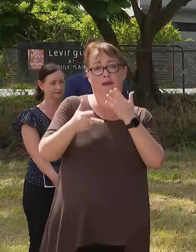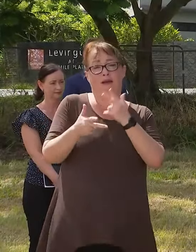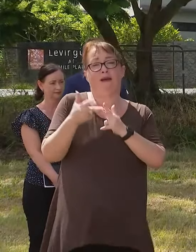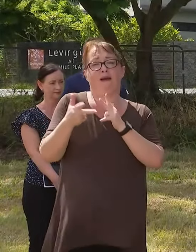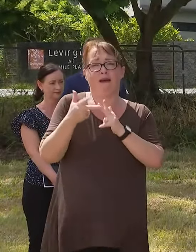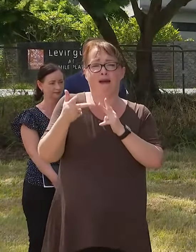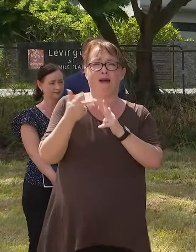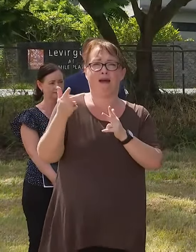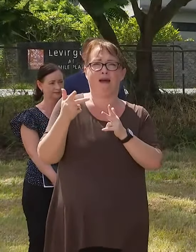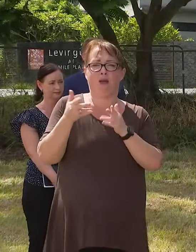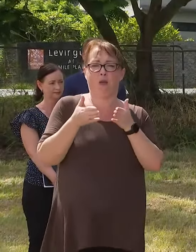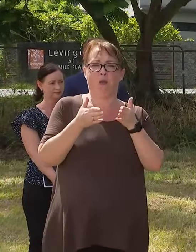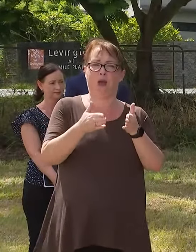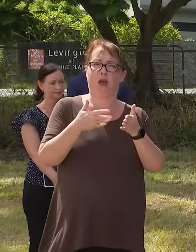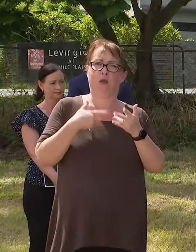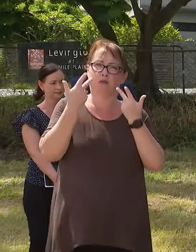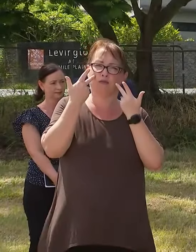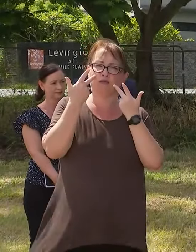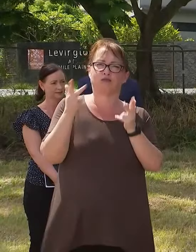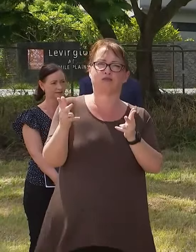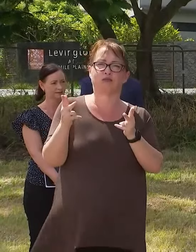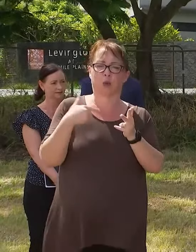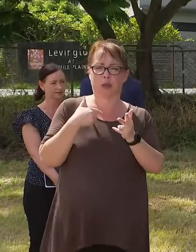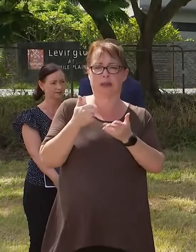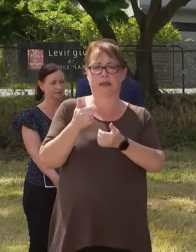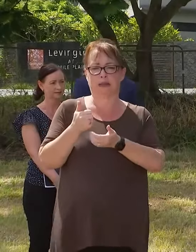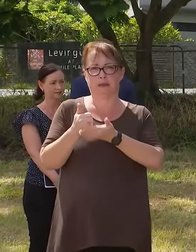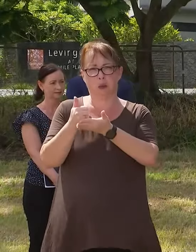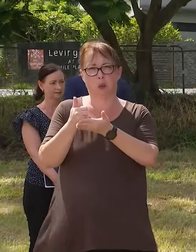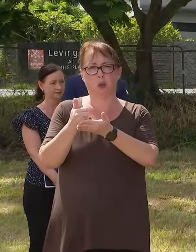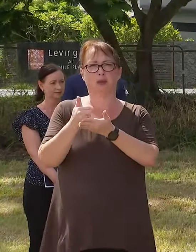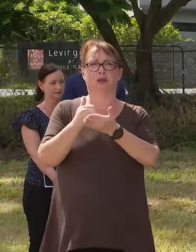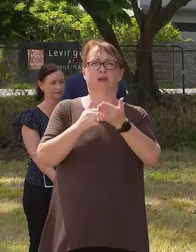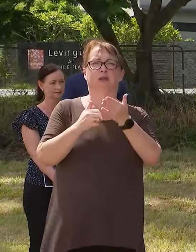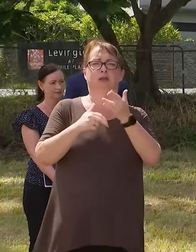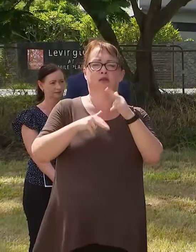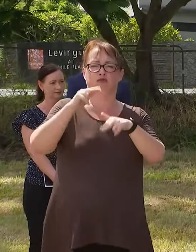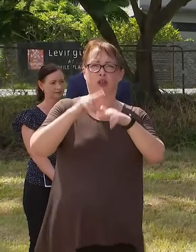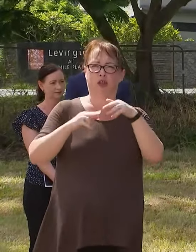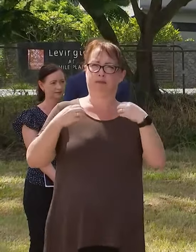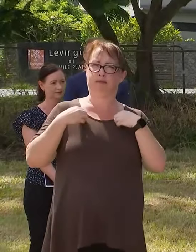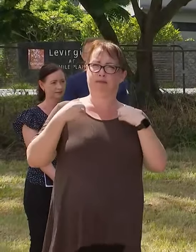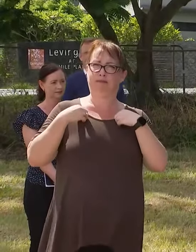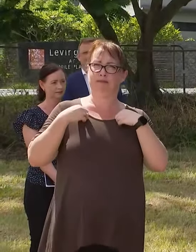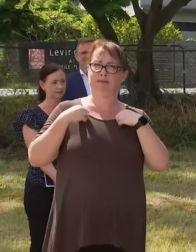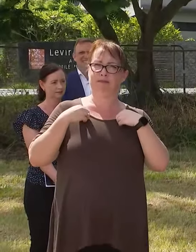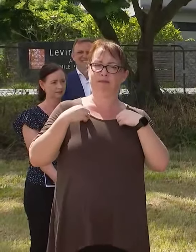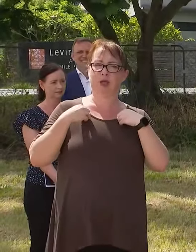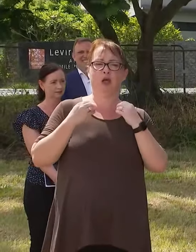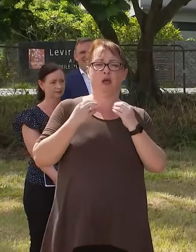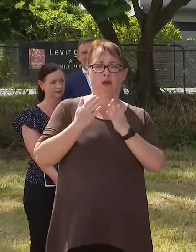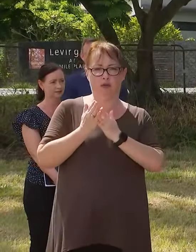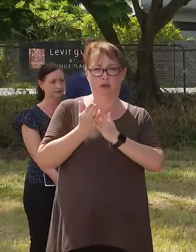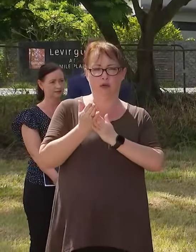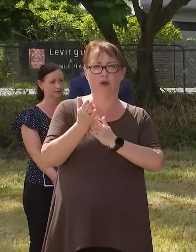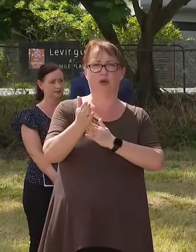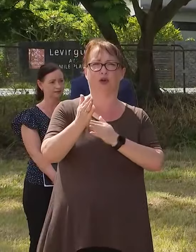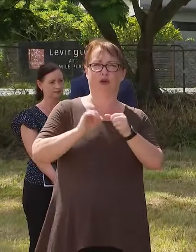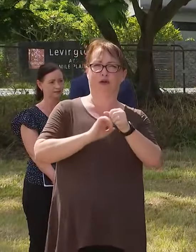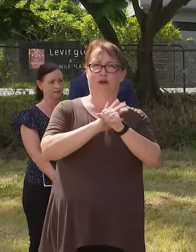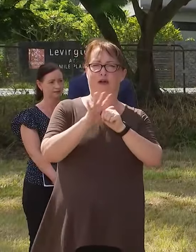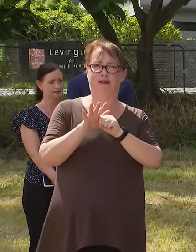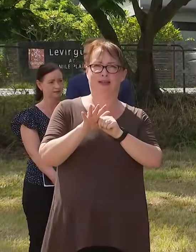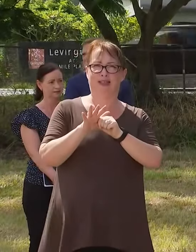will be another example of how we are supporting construction in our economy as we come through COVID-19.